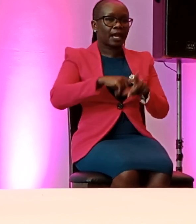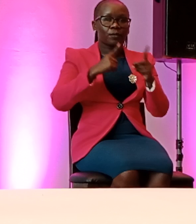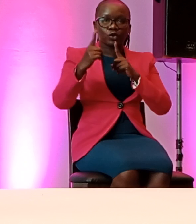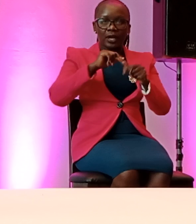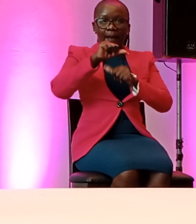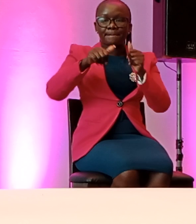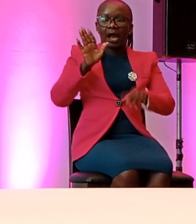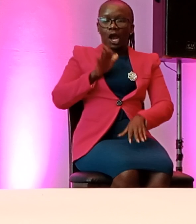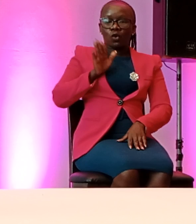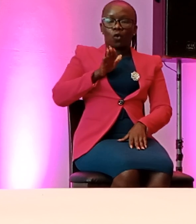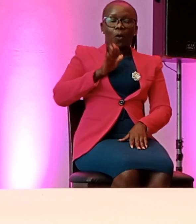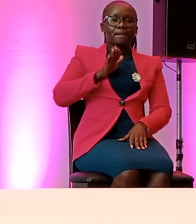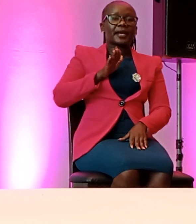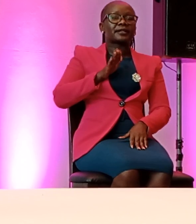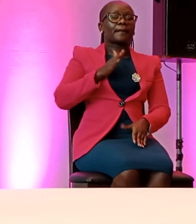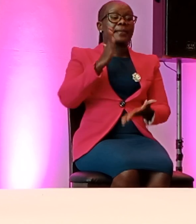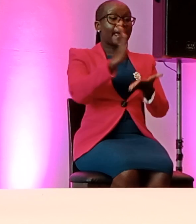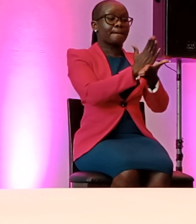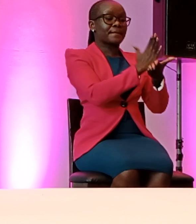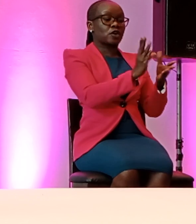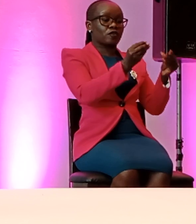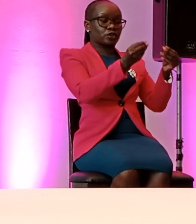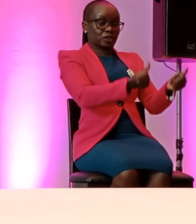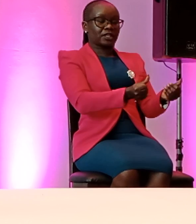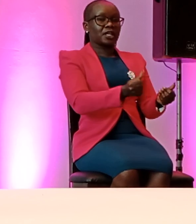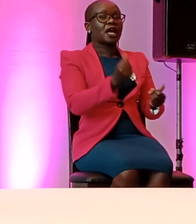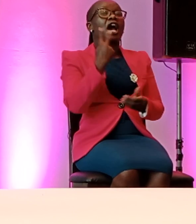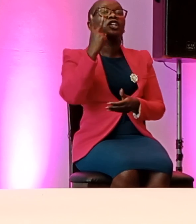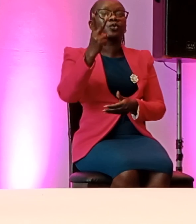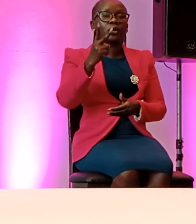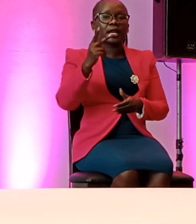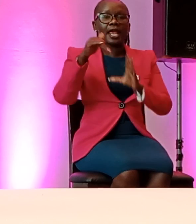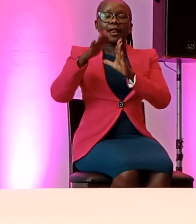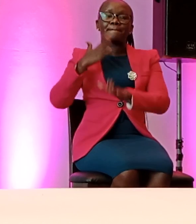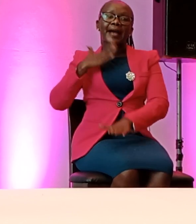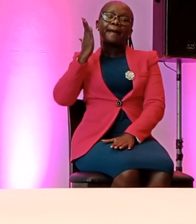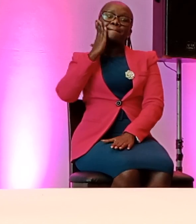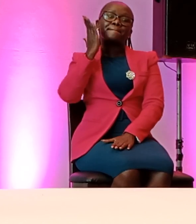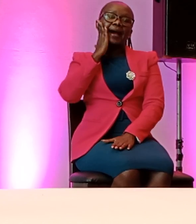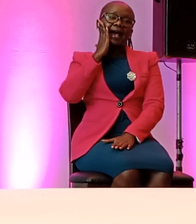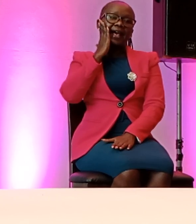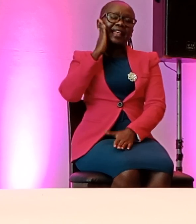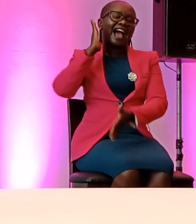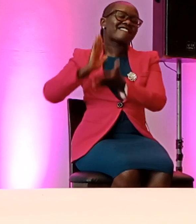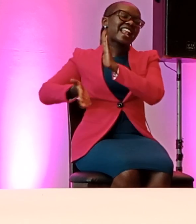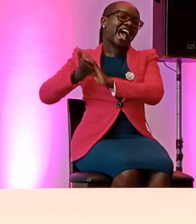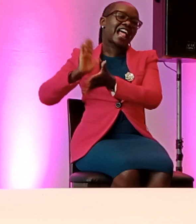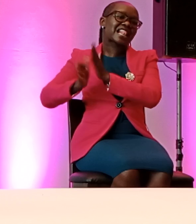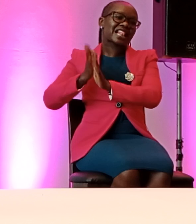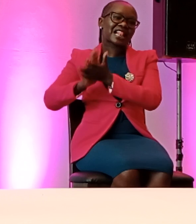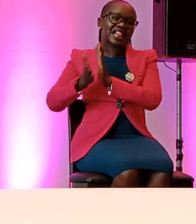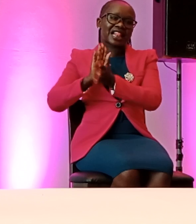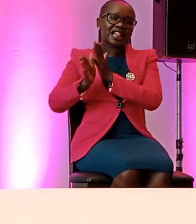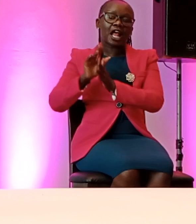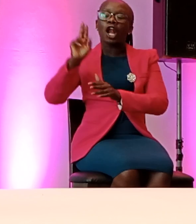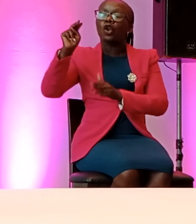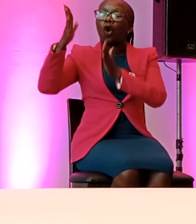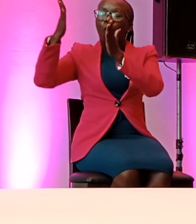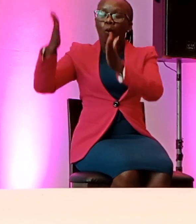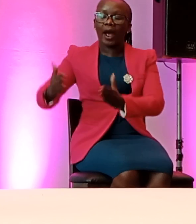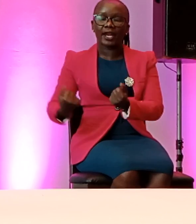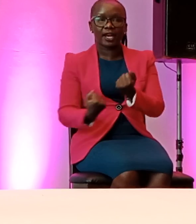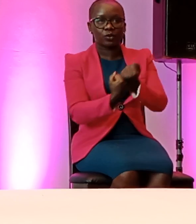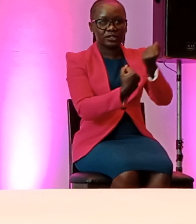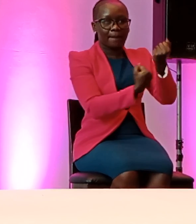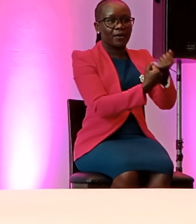women being part of the solution, I saw it in my mother, but she had nothing or no one to